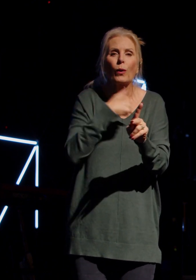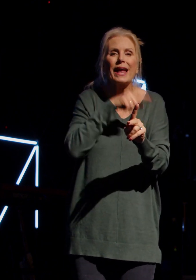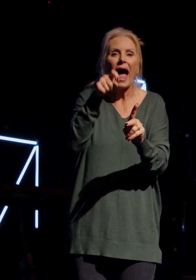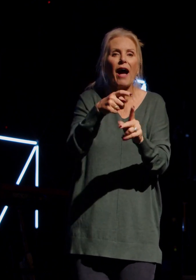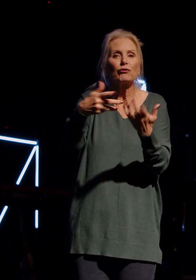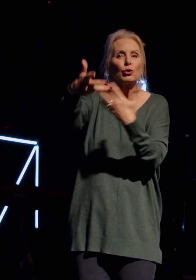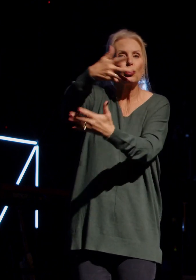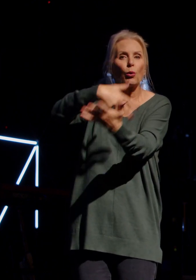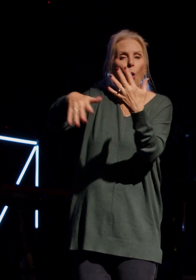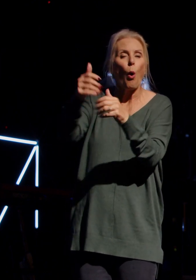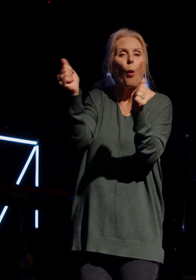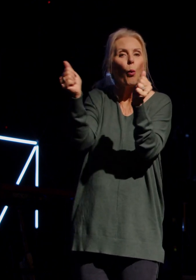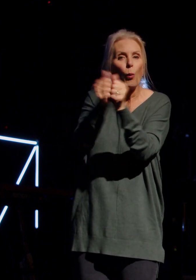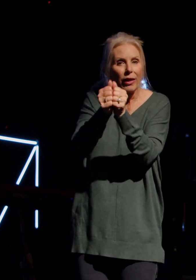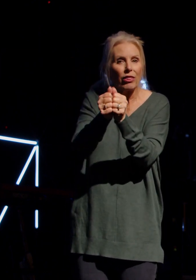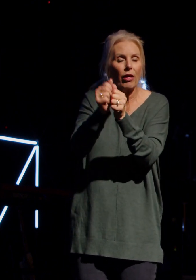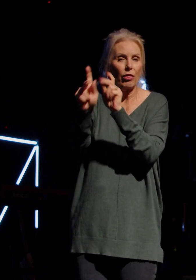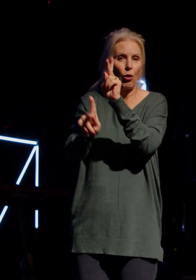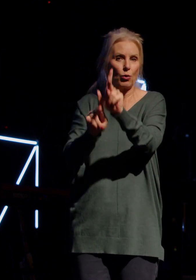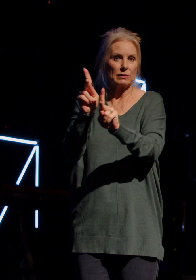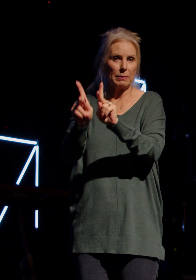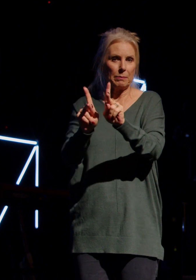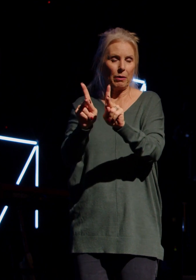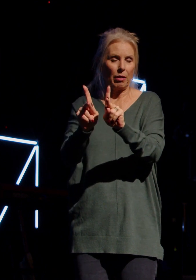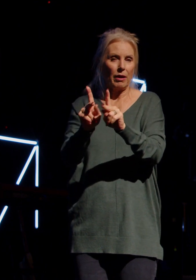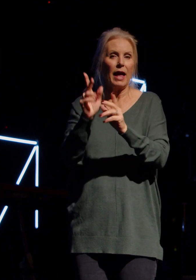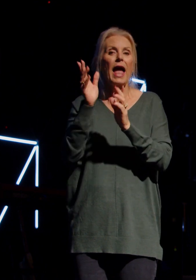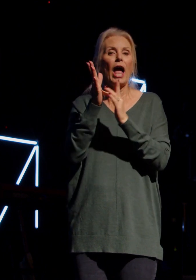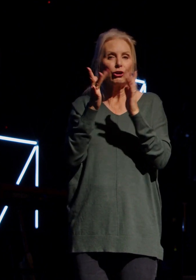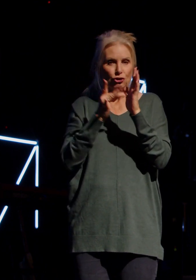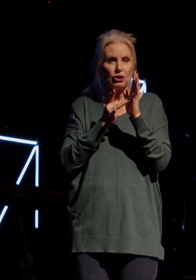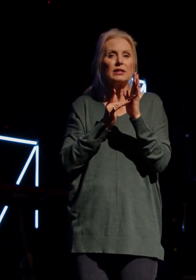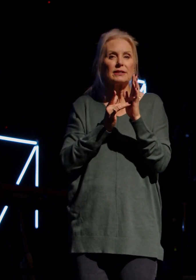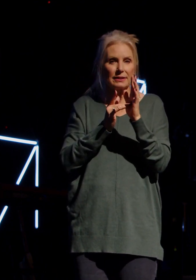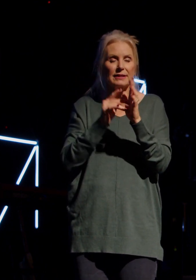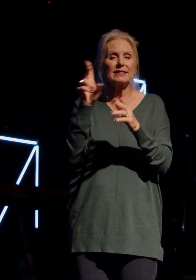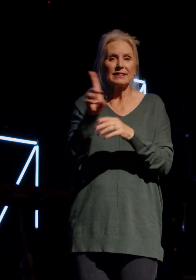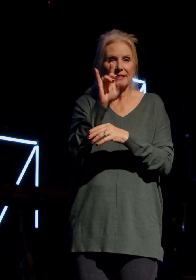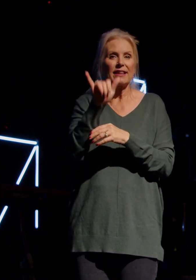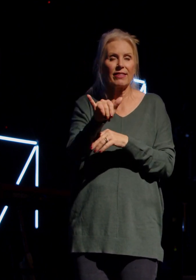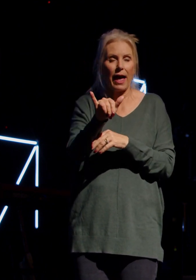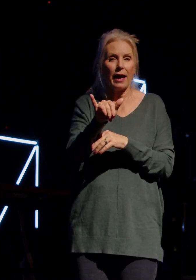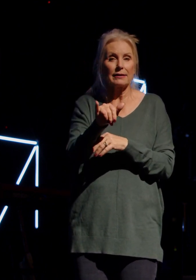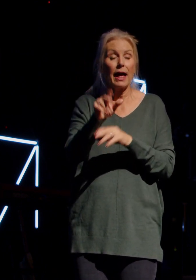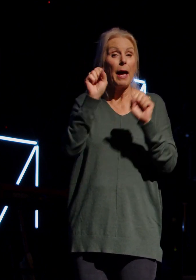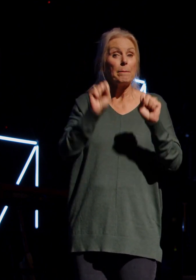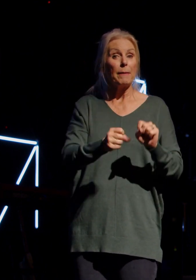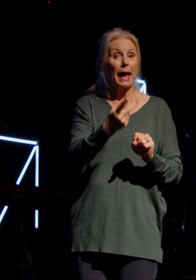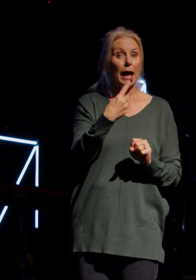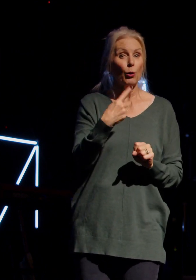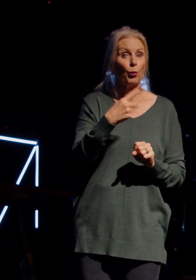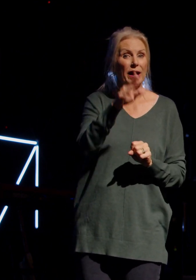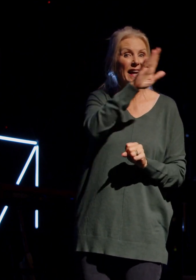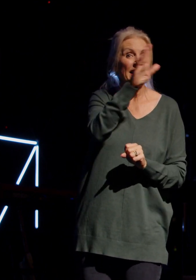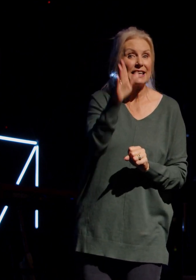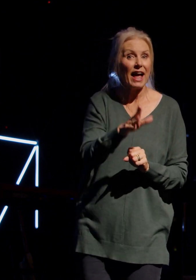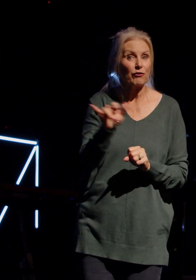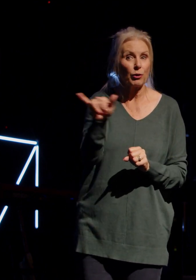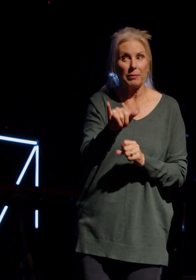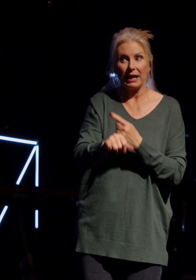did. And yet, this is what Jesus was called to do. May we never be like the Pharisees.